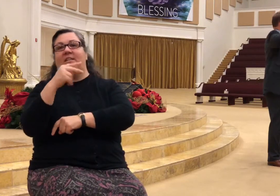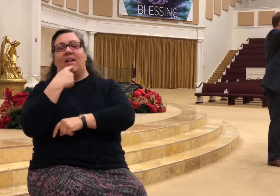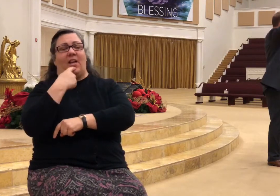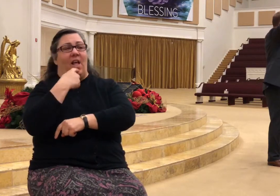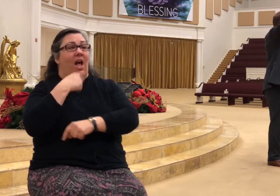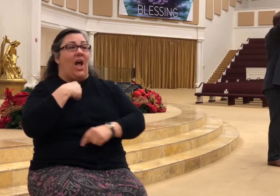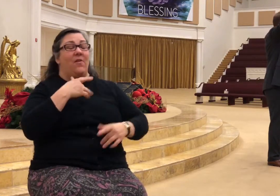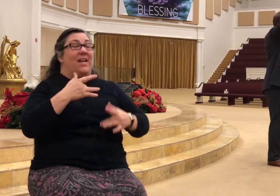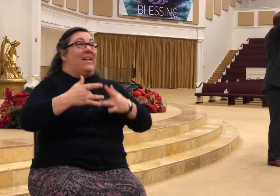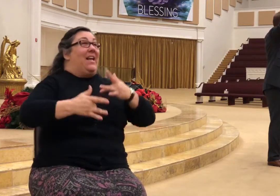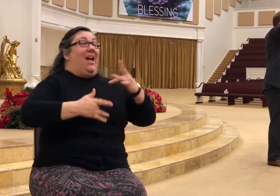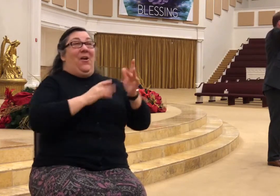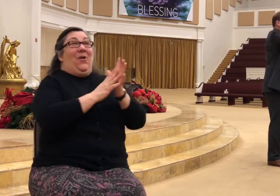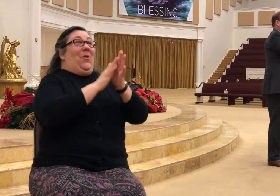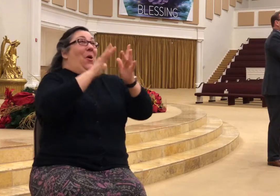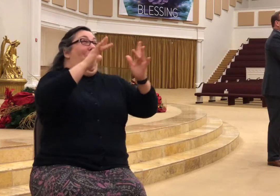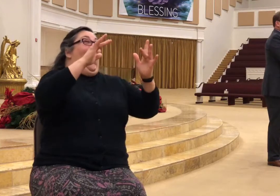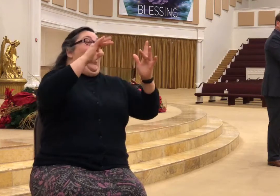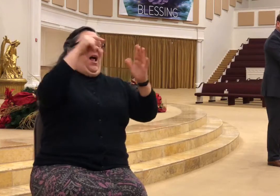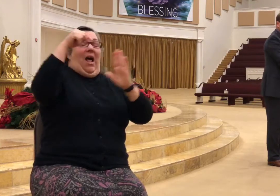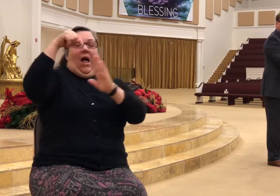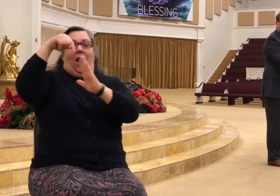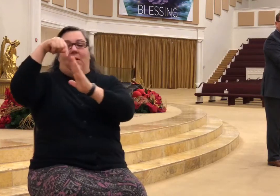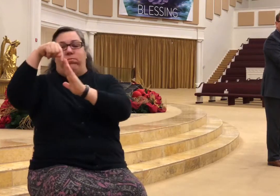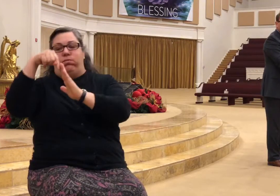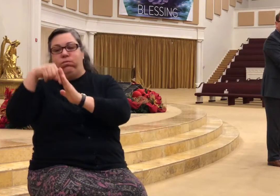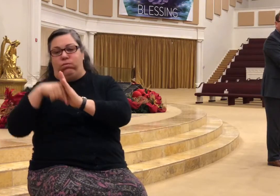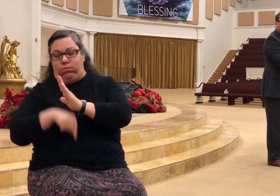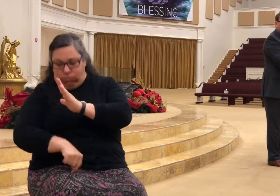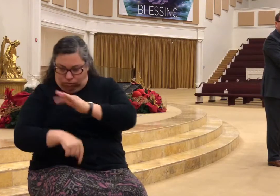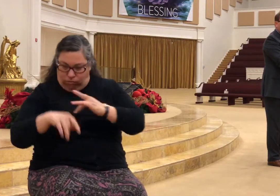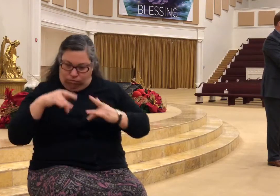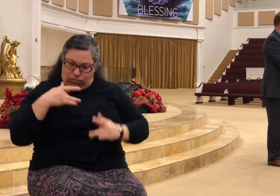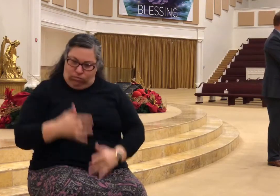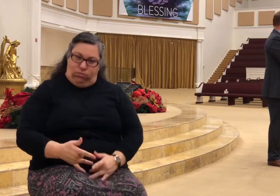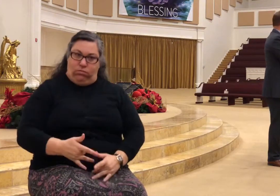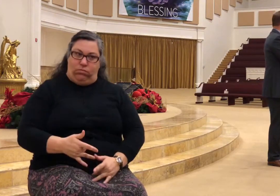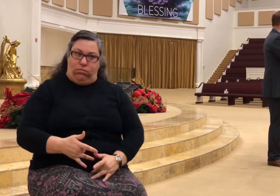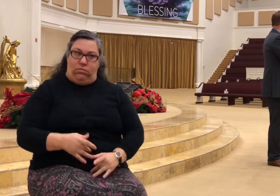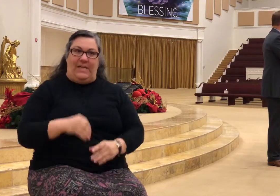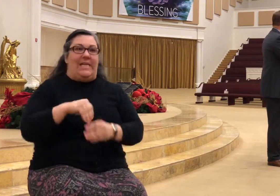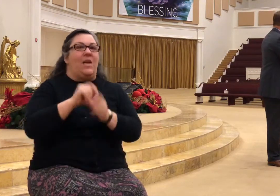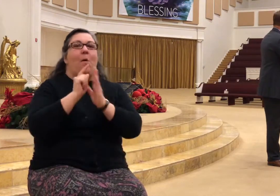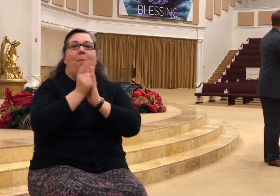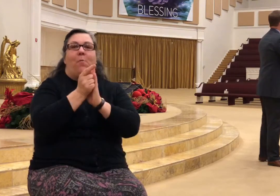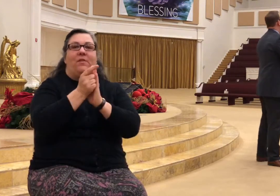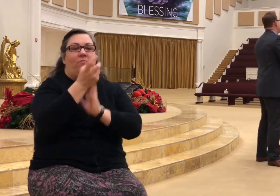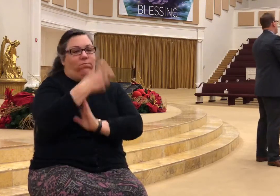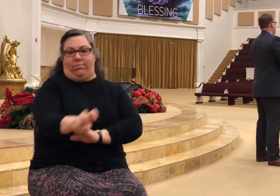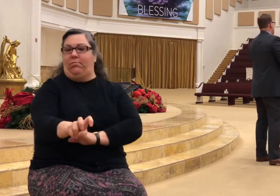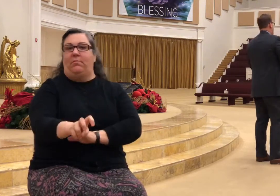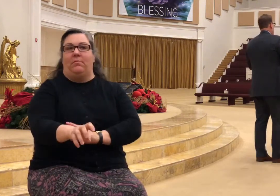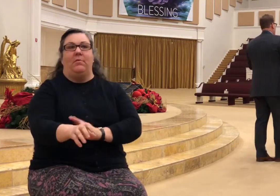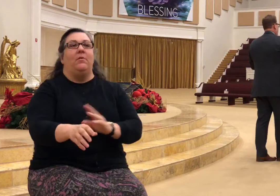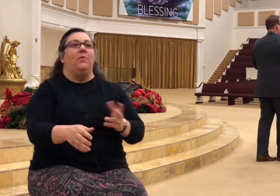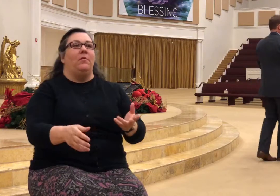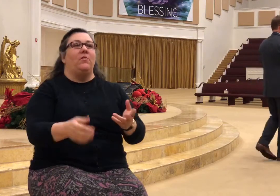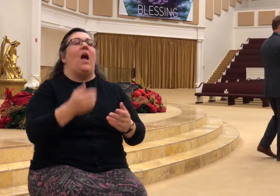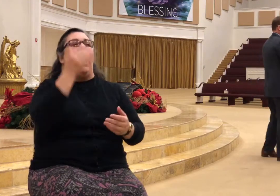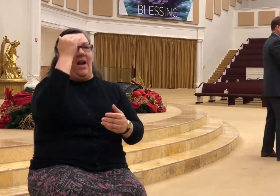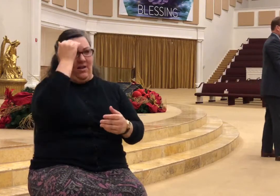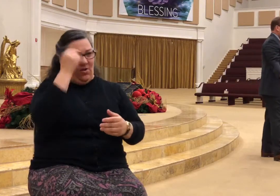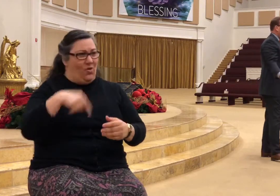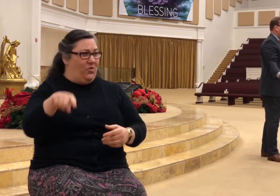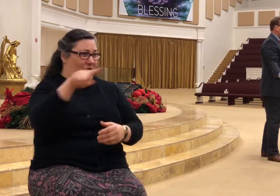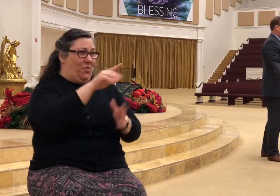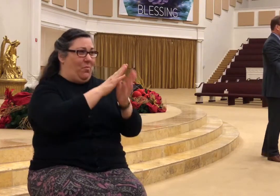from the height of glory to the depths of despair in just moments. And so I know many of you are praying. I know